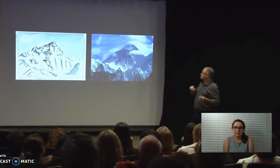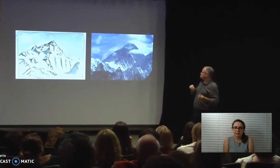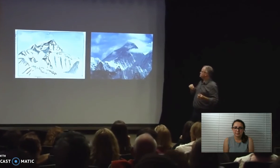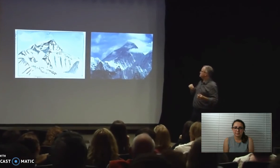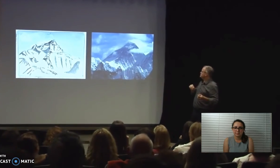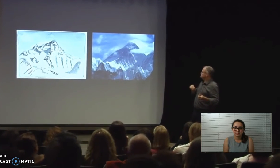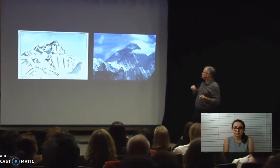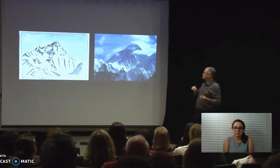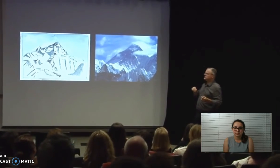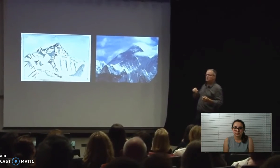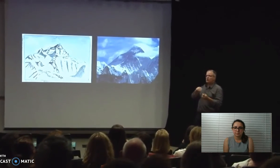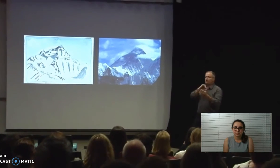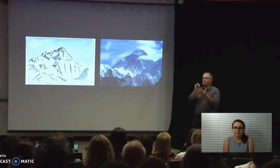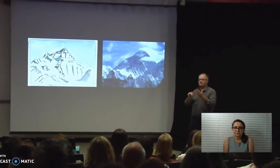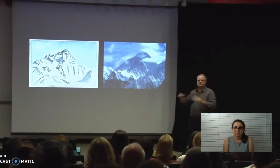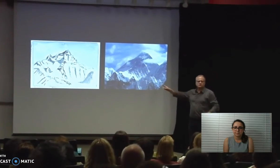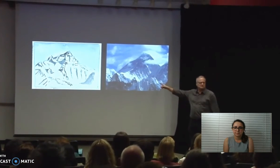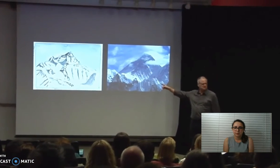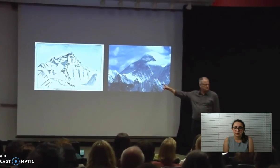So what do you see?